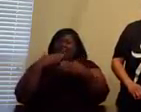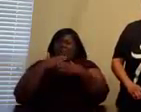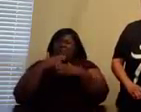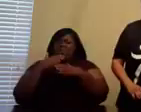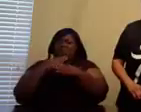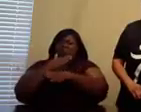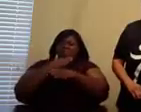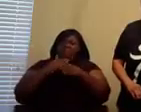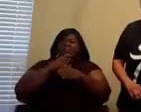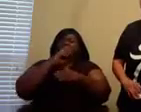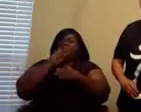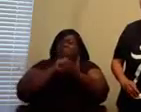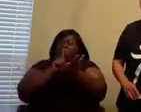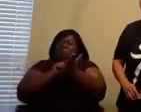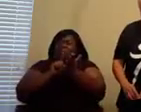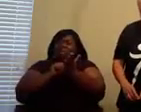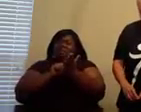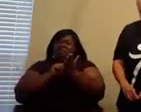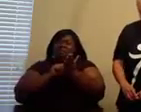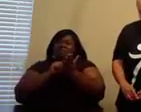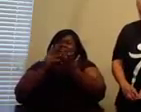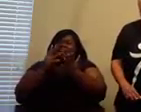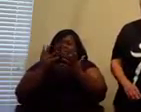least amount of liquid